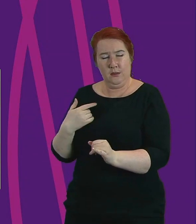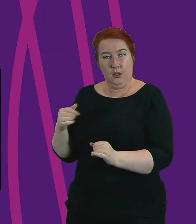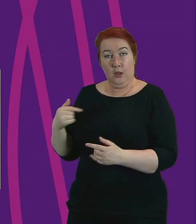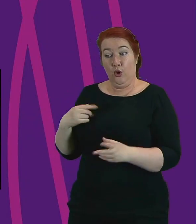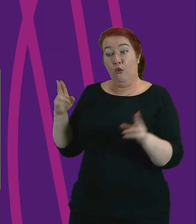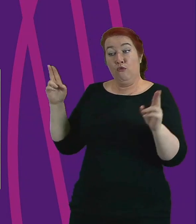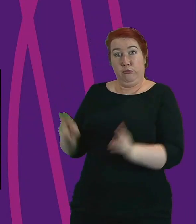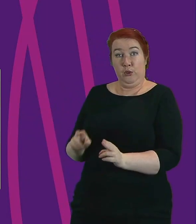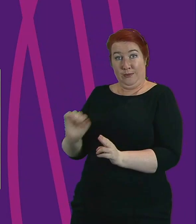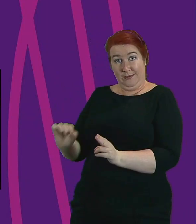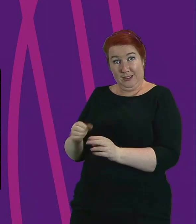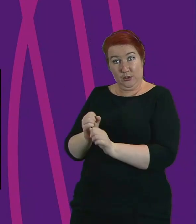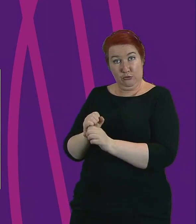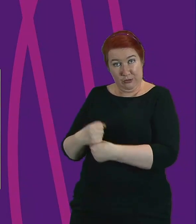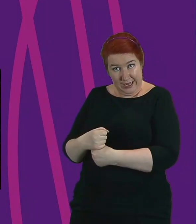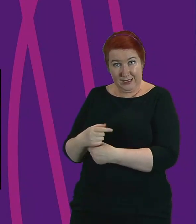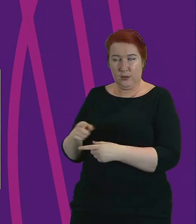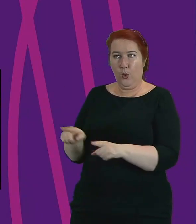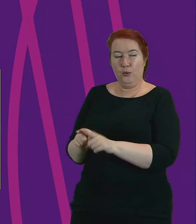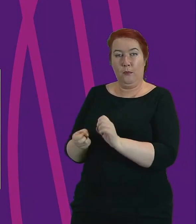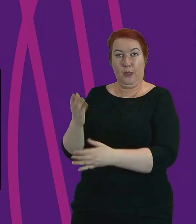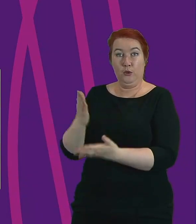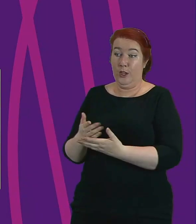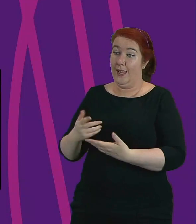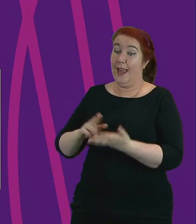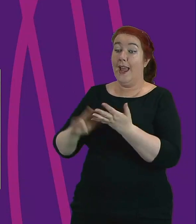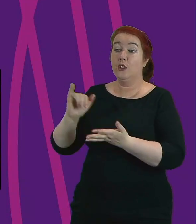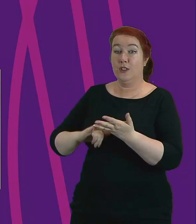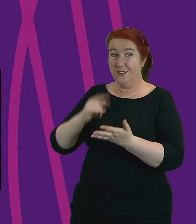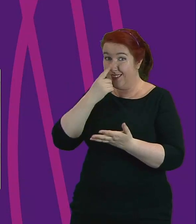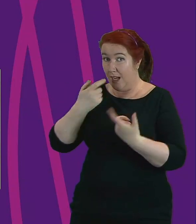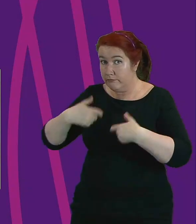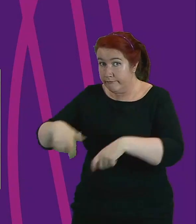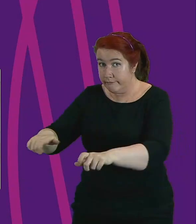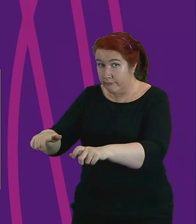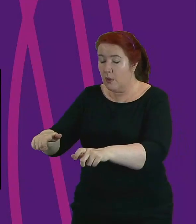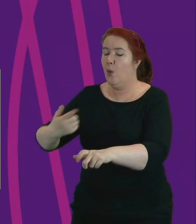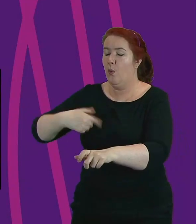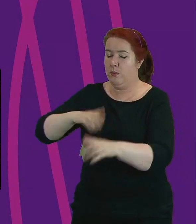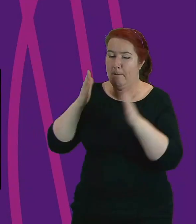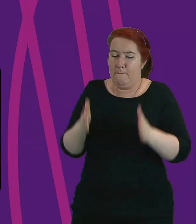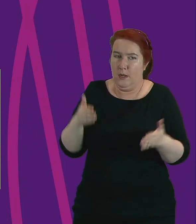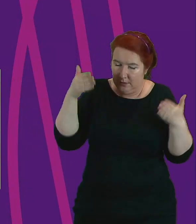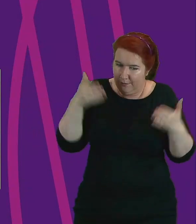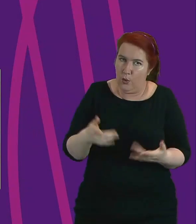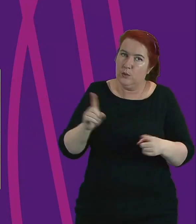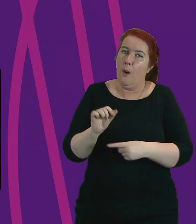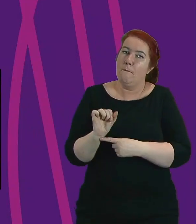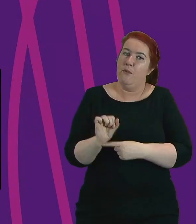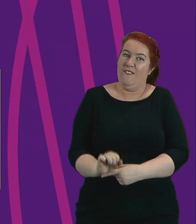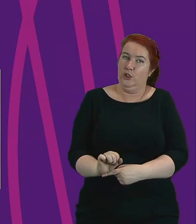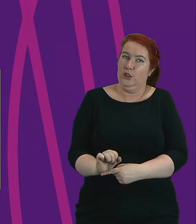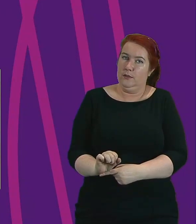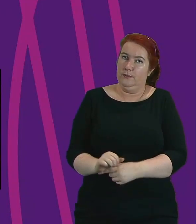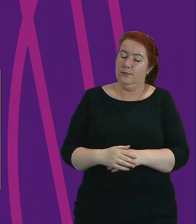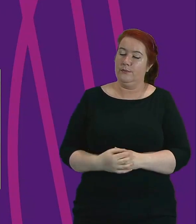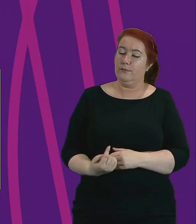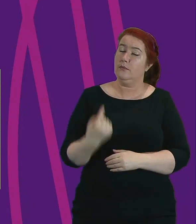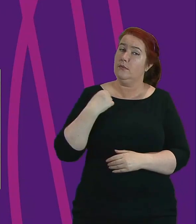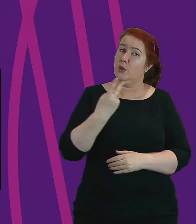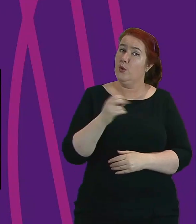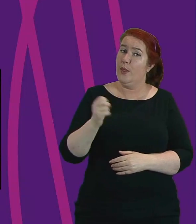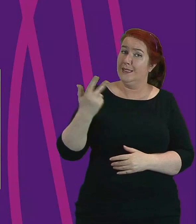strain on staff and ensure the sustainability of the NHS, we have to focus more on prevention. In its 2018 paper,